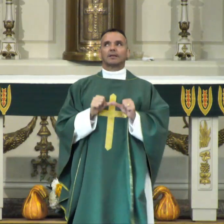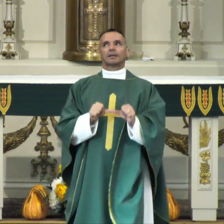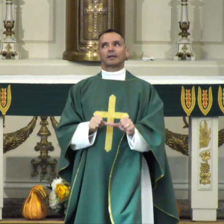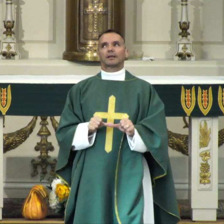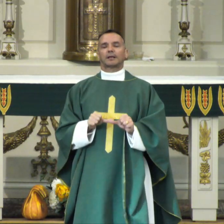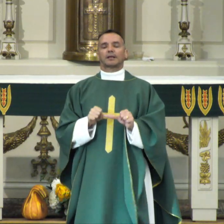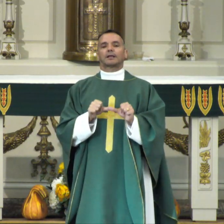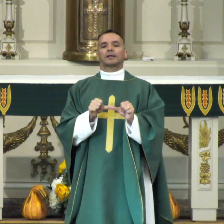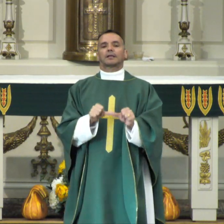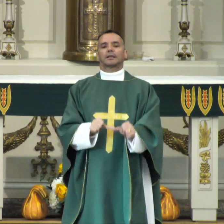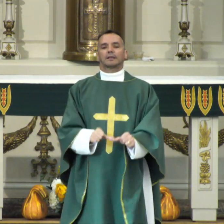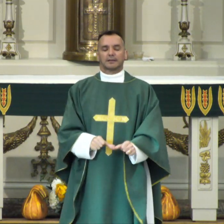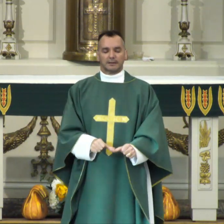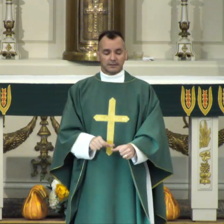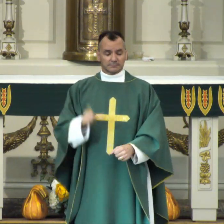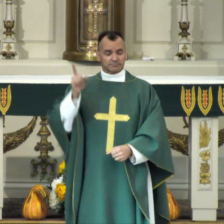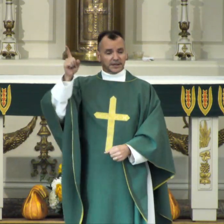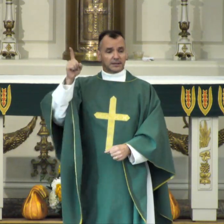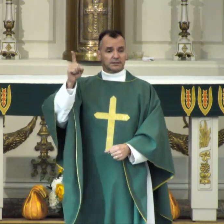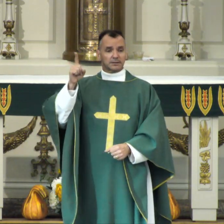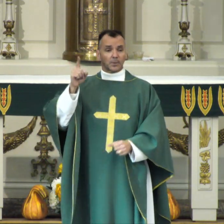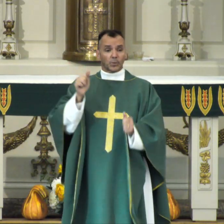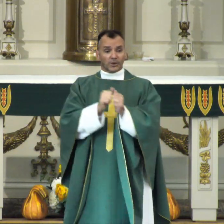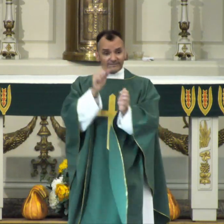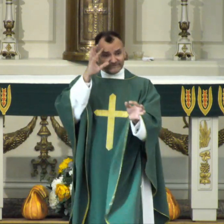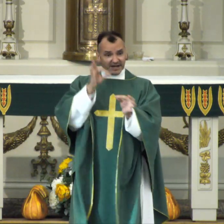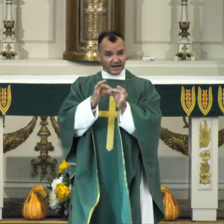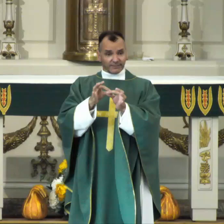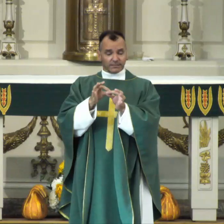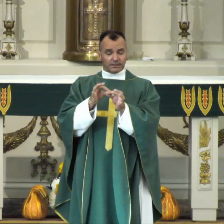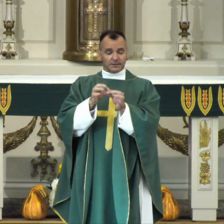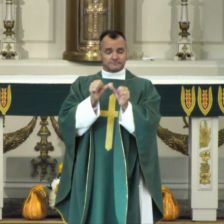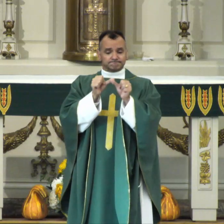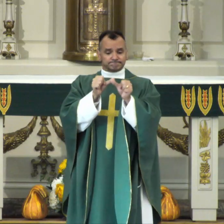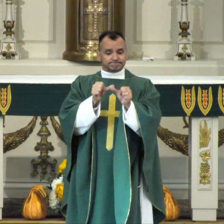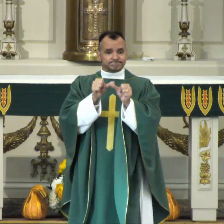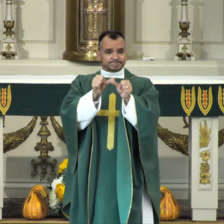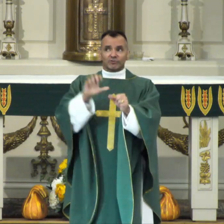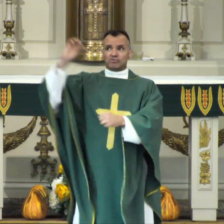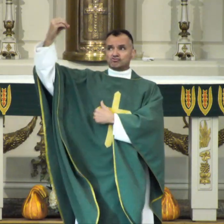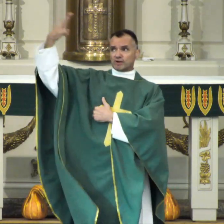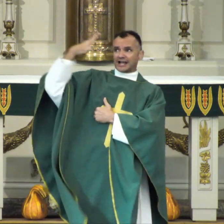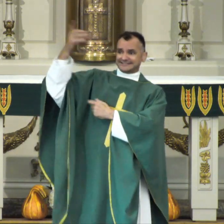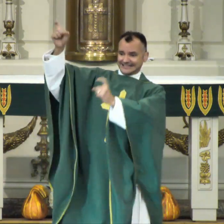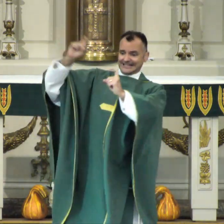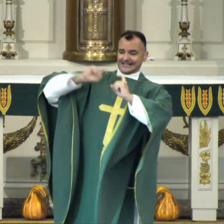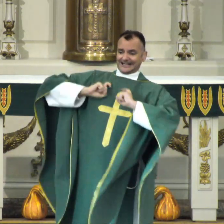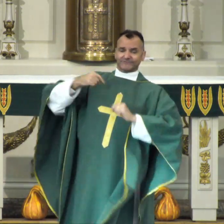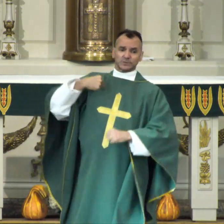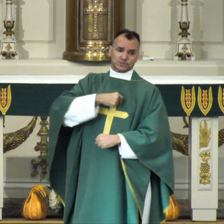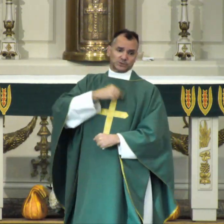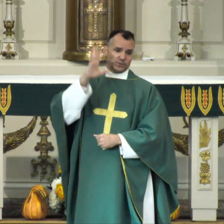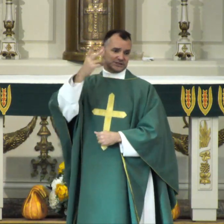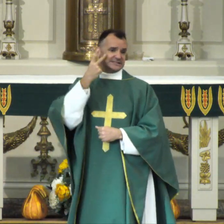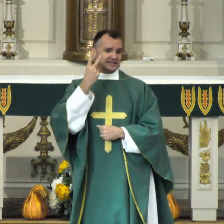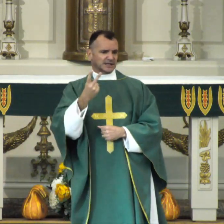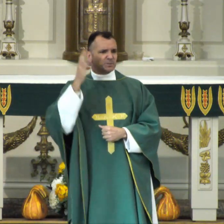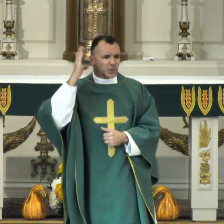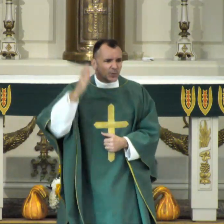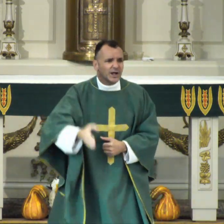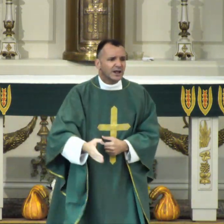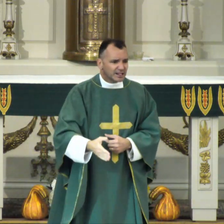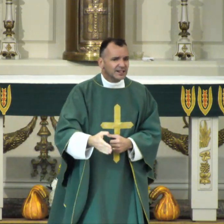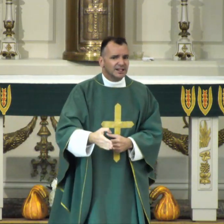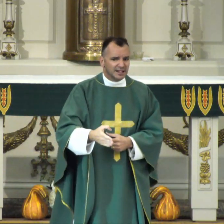here? No, that's not the attitude we need to have. We need to continue to pray. His grace will be given to us.